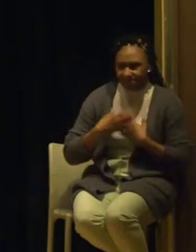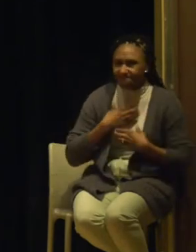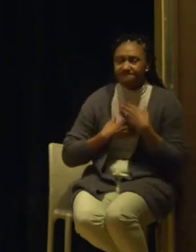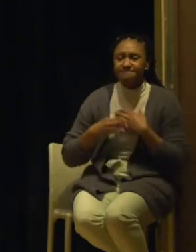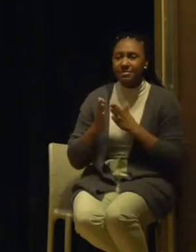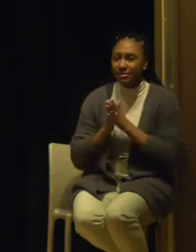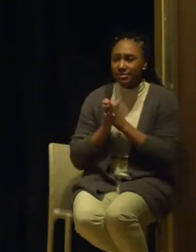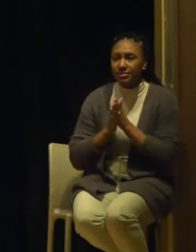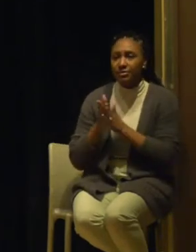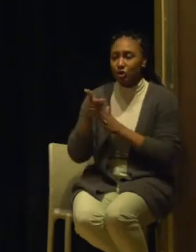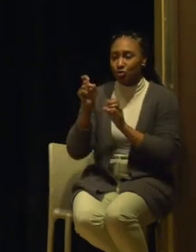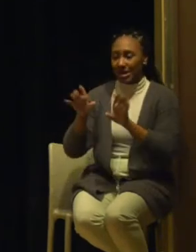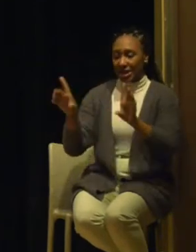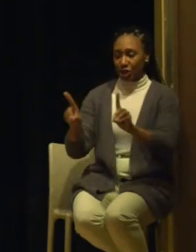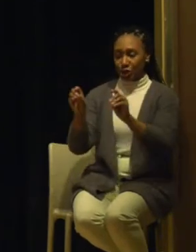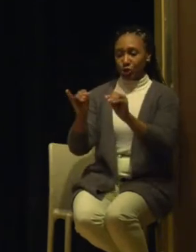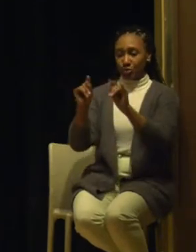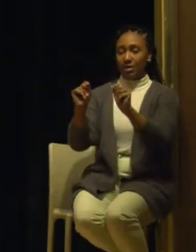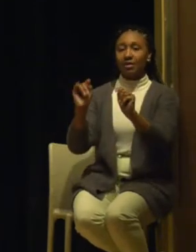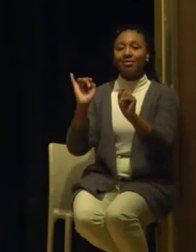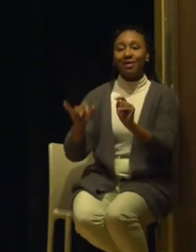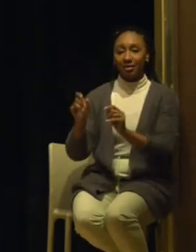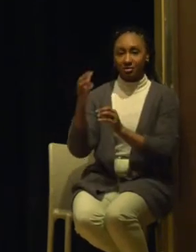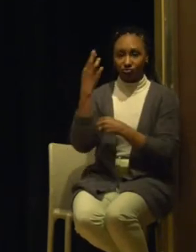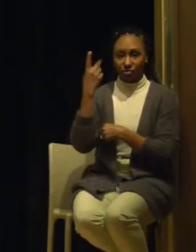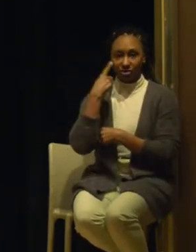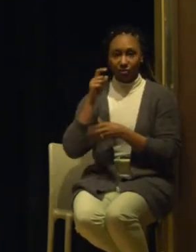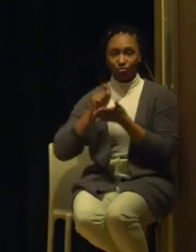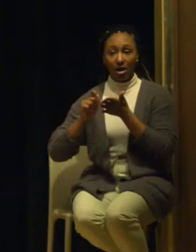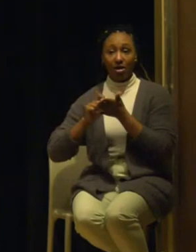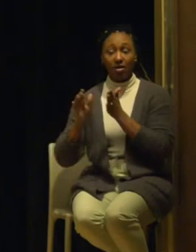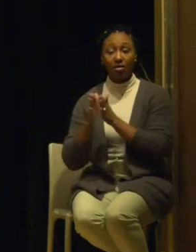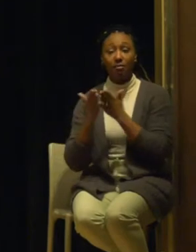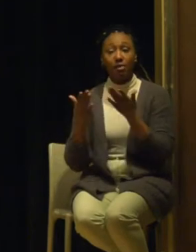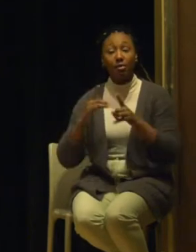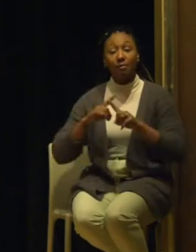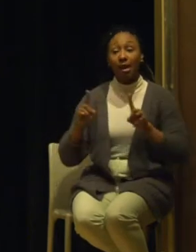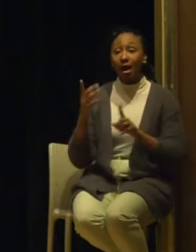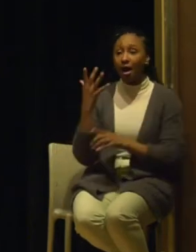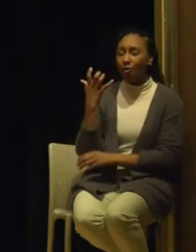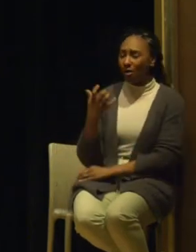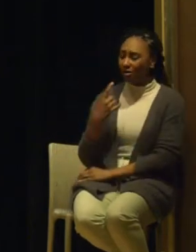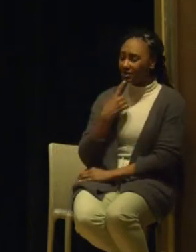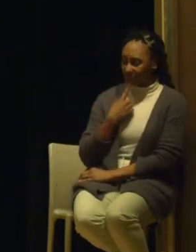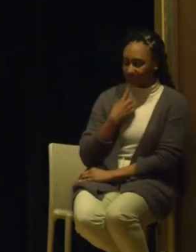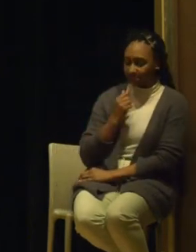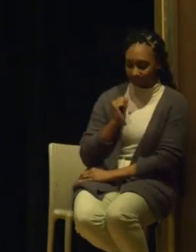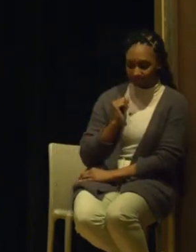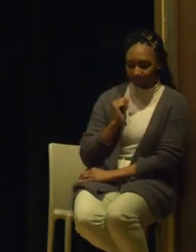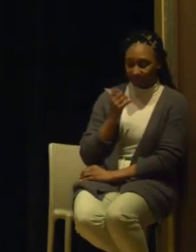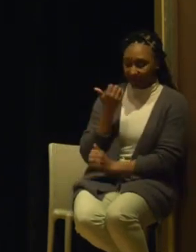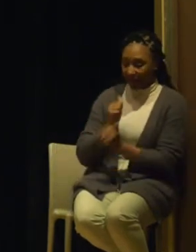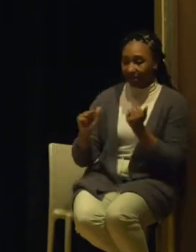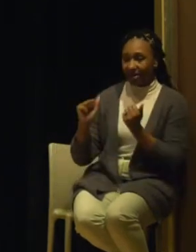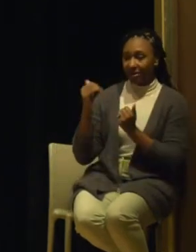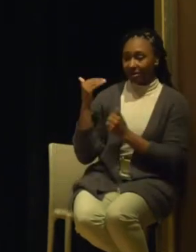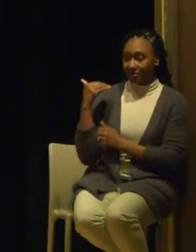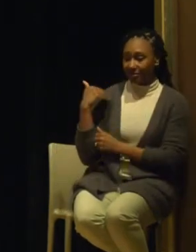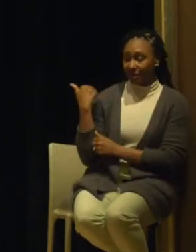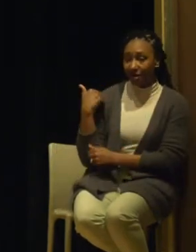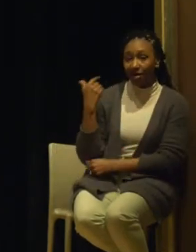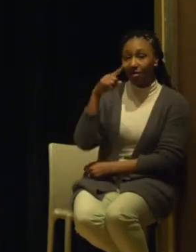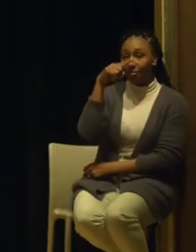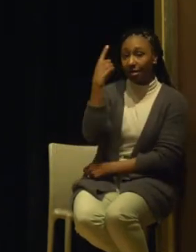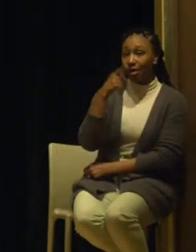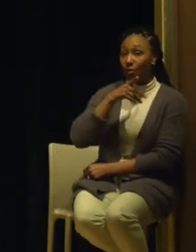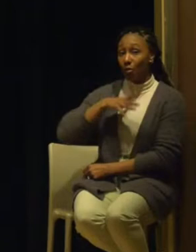And that's the reason I wanted to write it. And I think anyone reading this book, and particularly a young Black woman who has